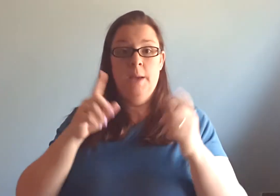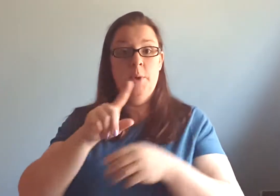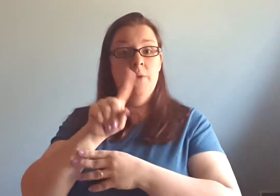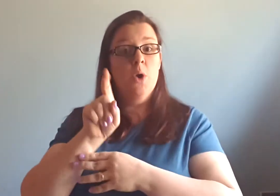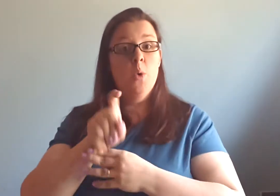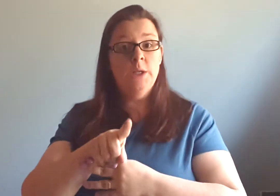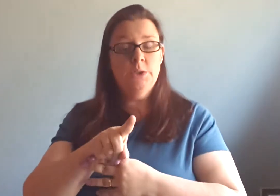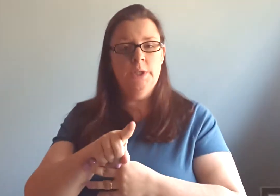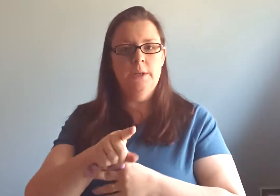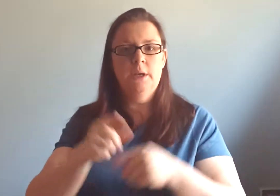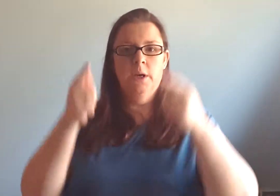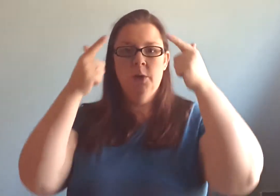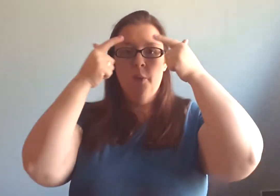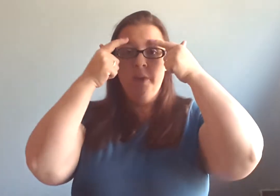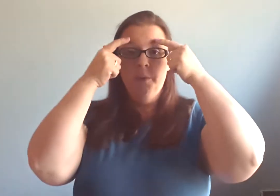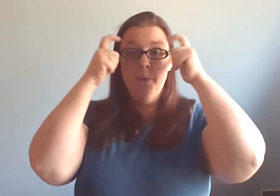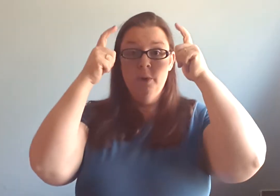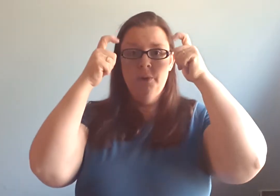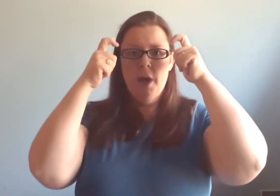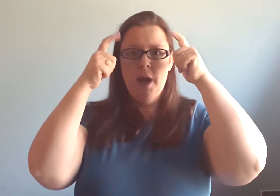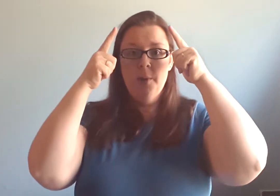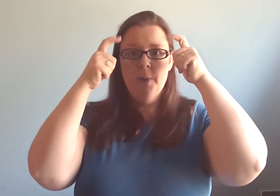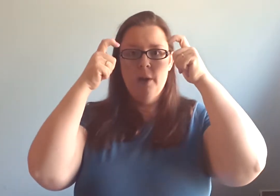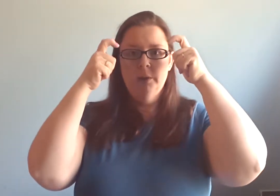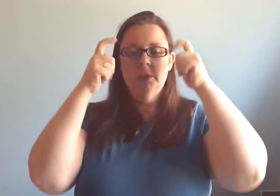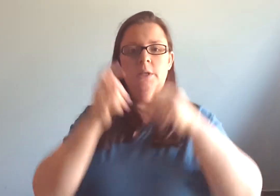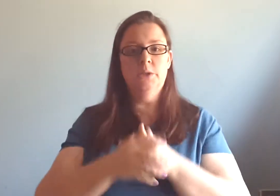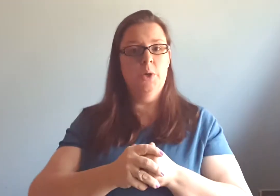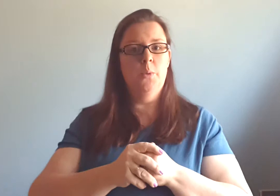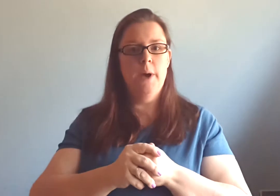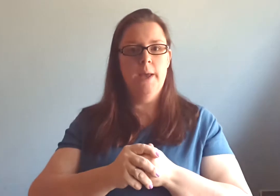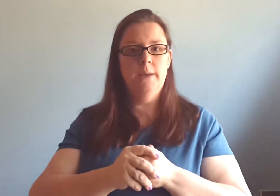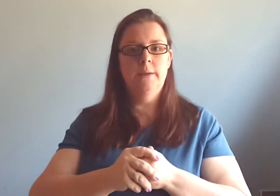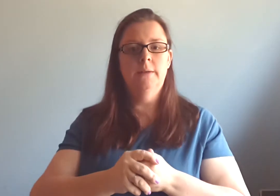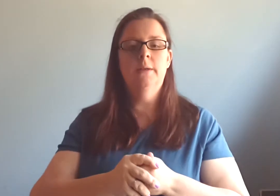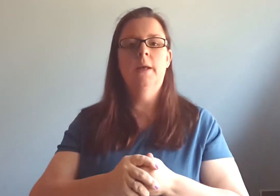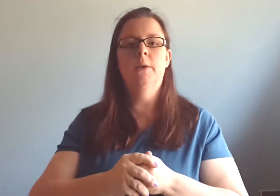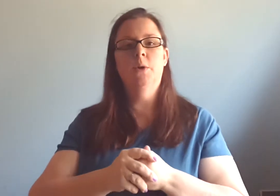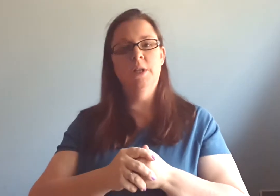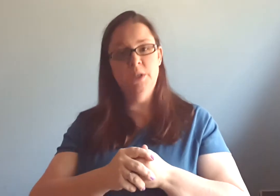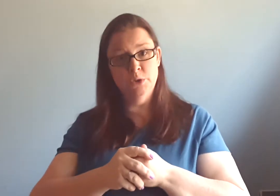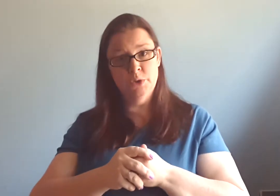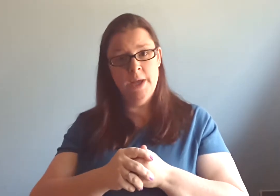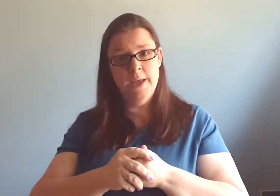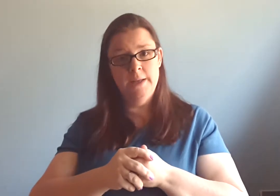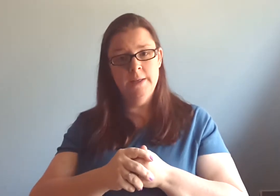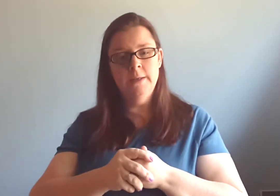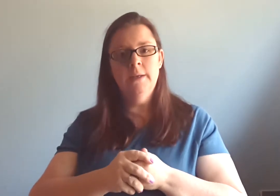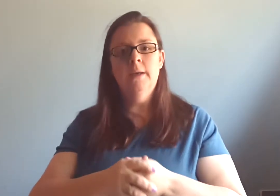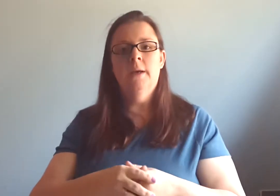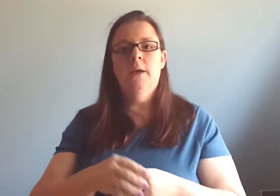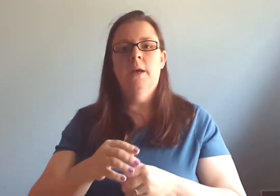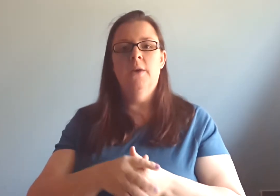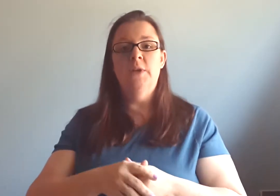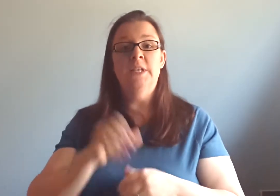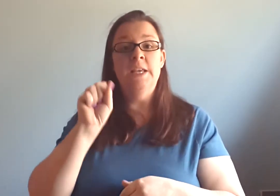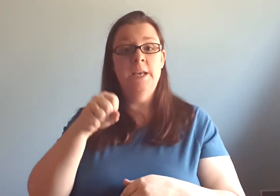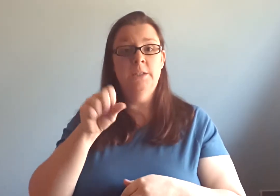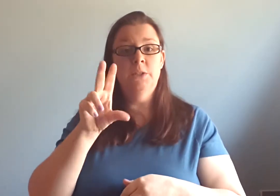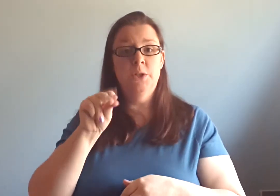you have a question, you're going to move your eyebrows in a certain way, and you're going to tilt your head. If it's a